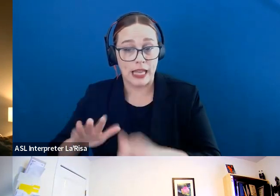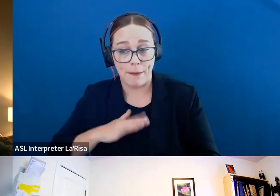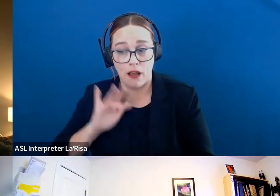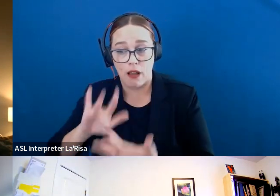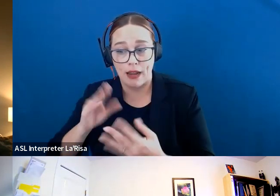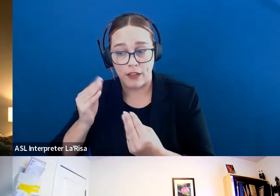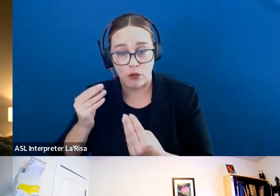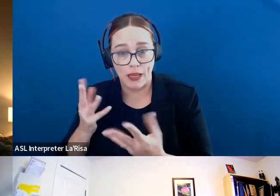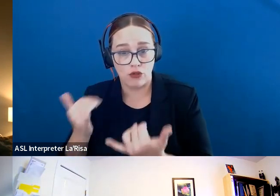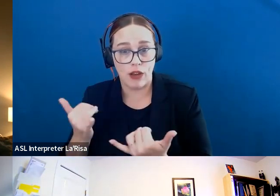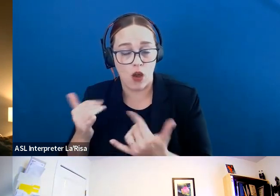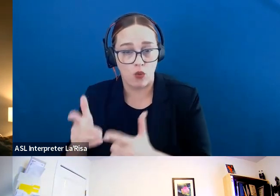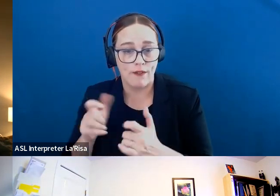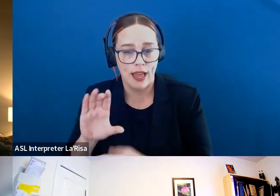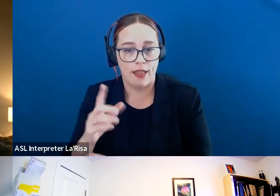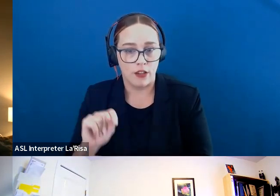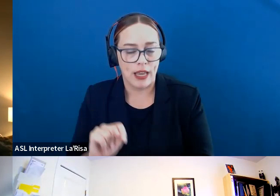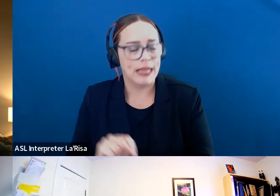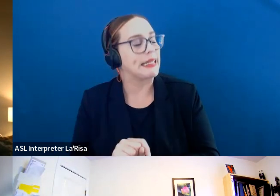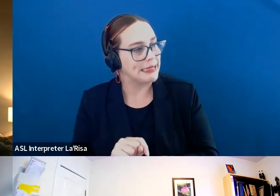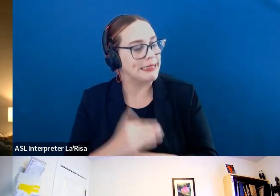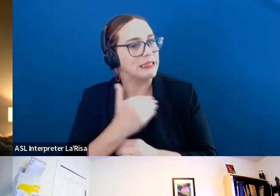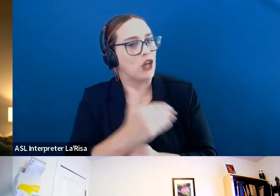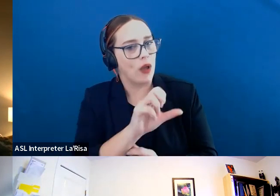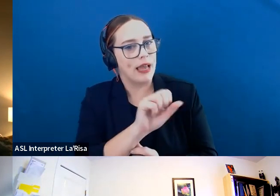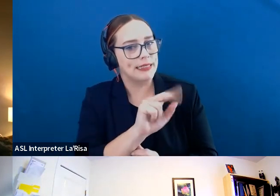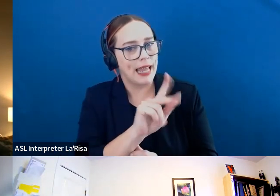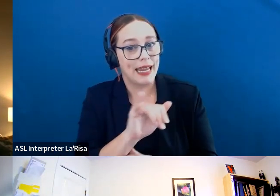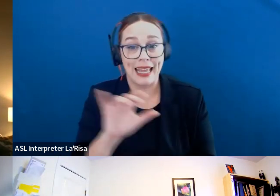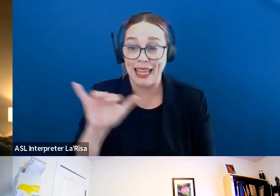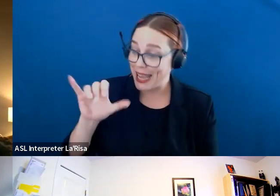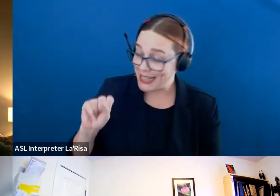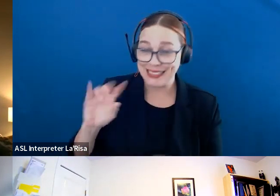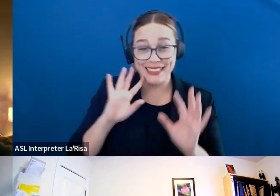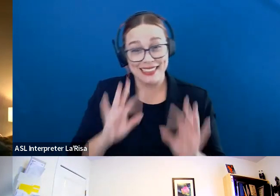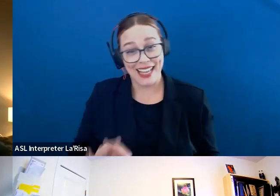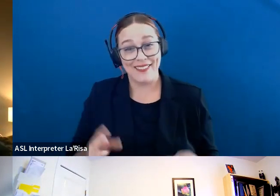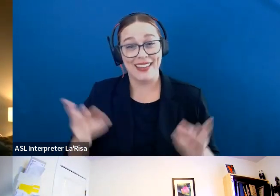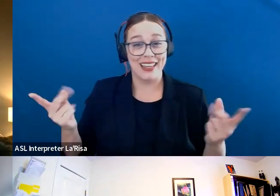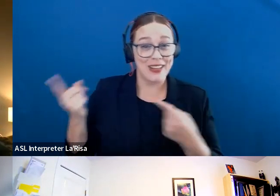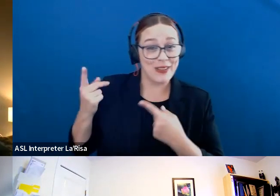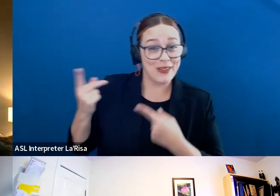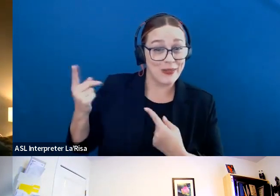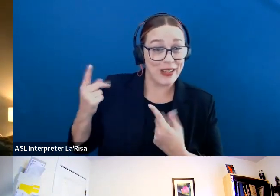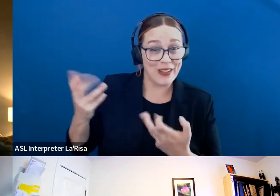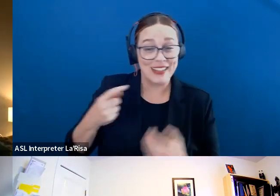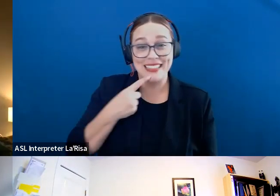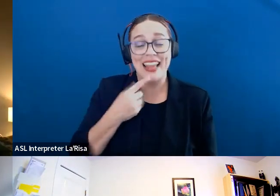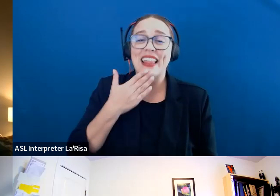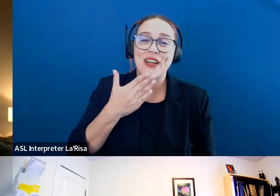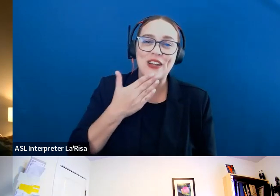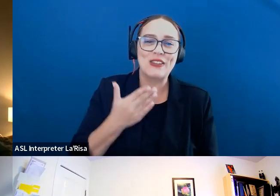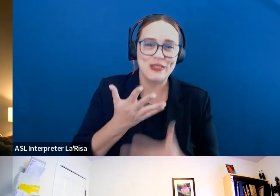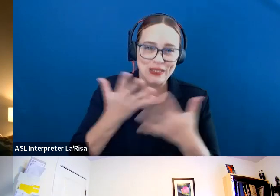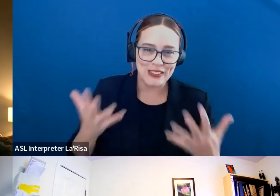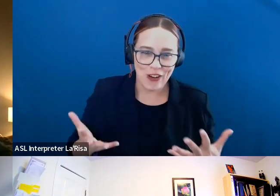ahead, Sandy. Yeah, definitely. So Melanie, I just wanted to say, thank you so much for attending